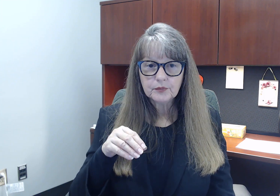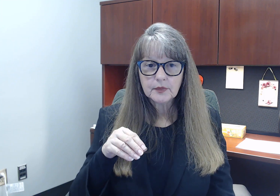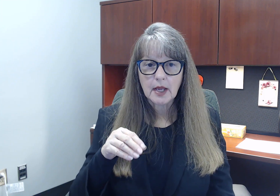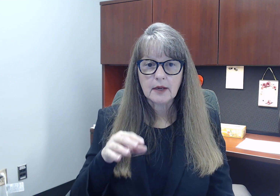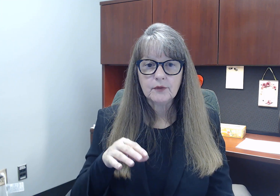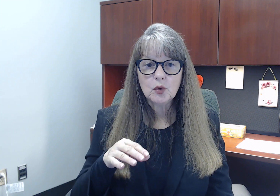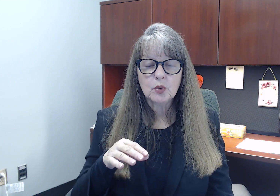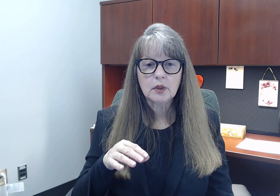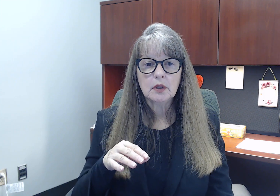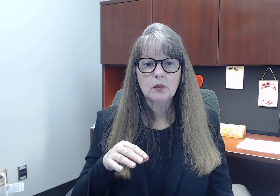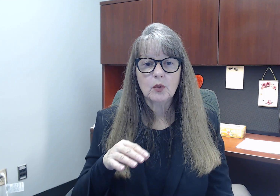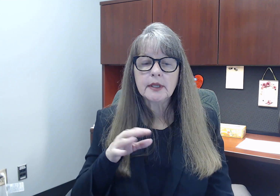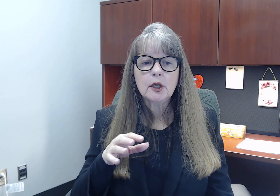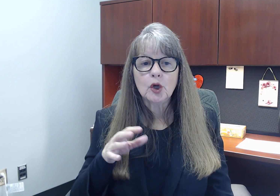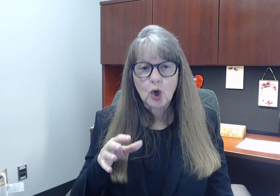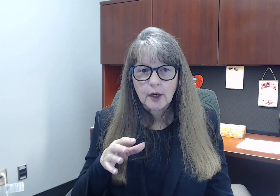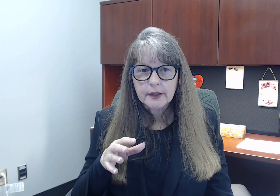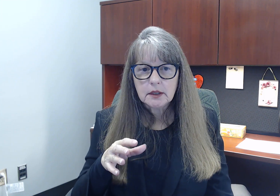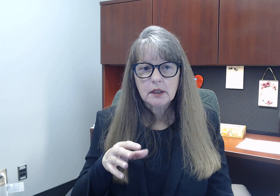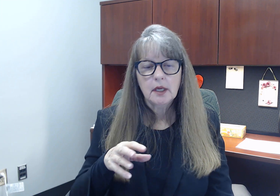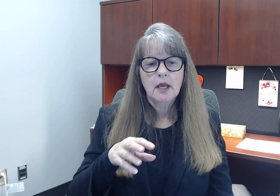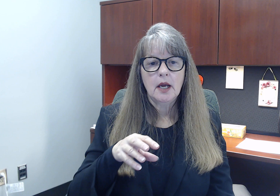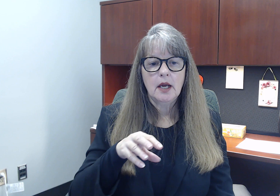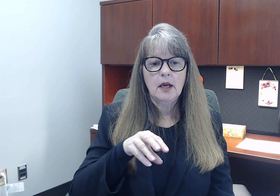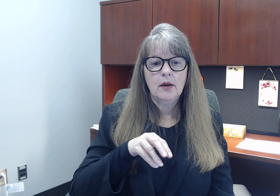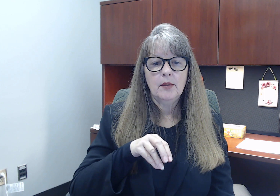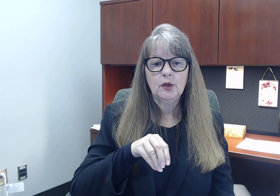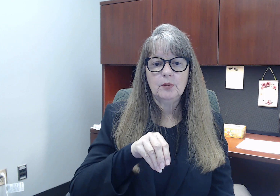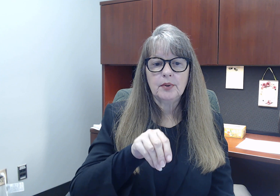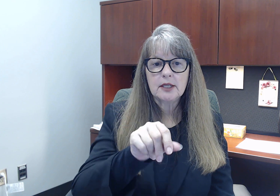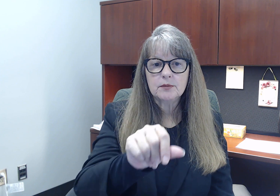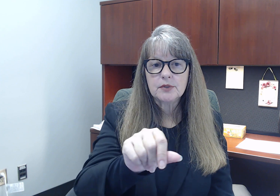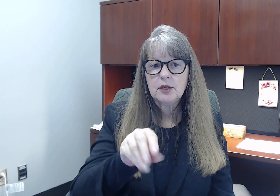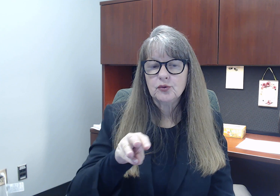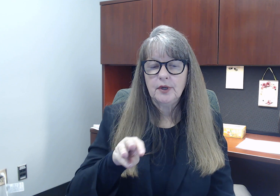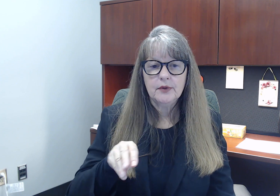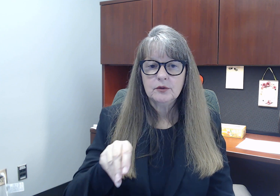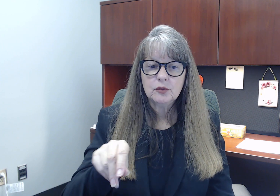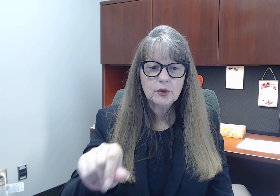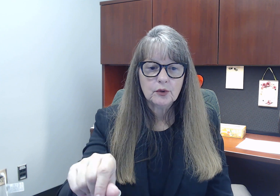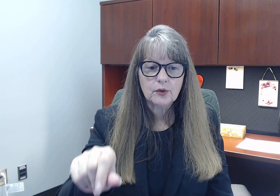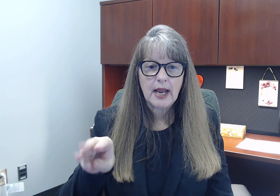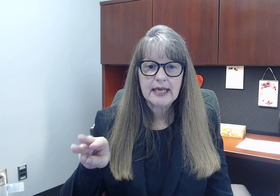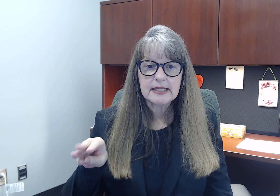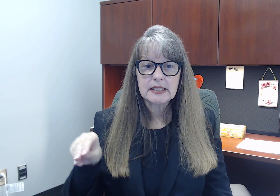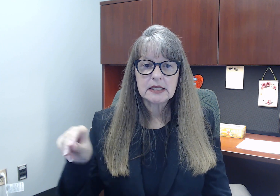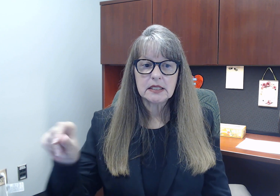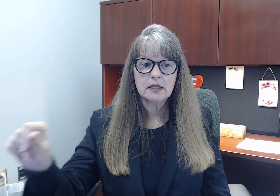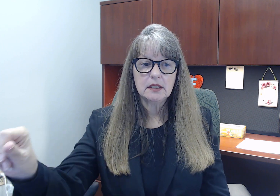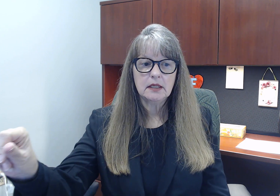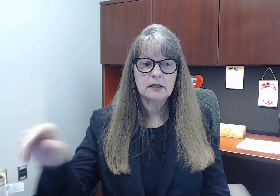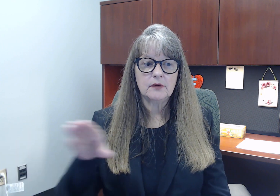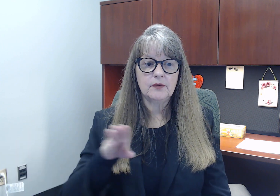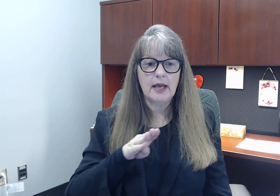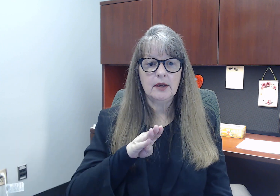Like if you were working in a garden and you plant some seeds, or even doing your grass, it's a flattened